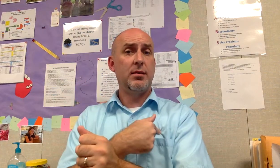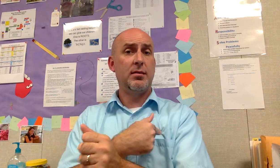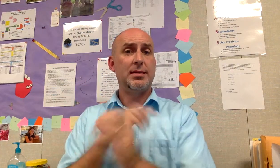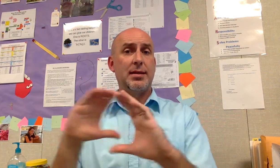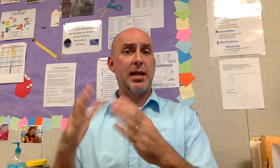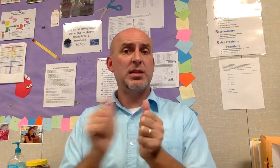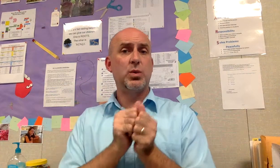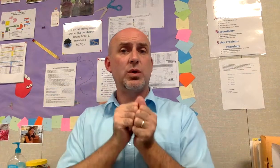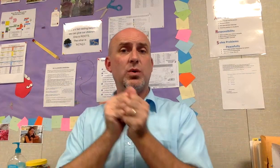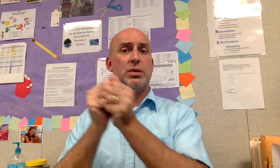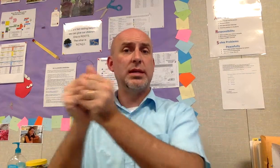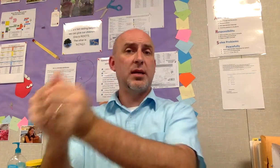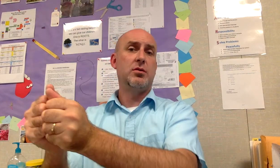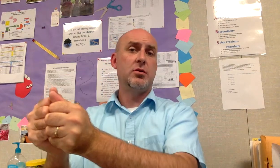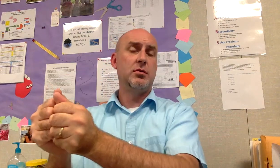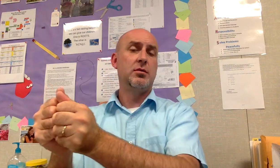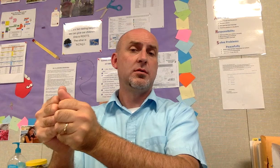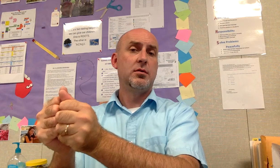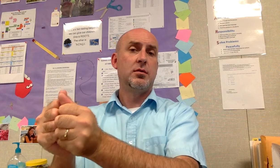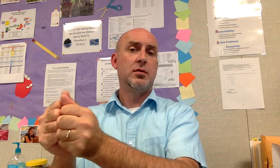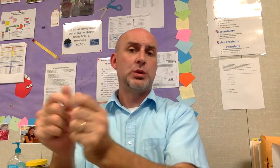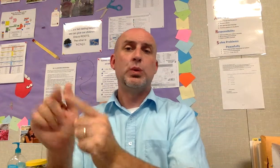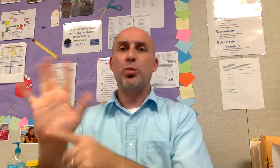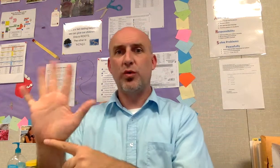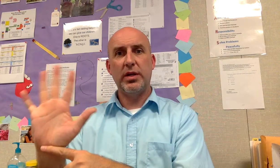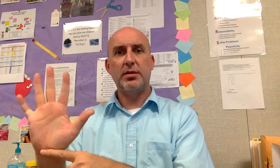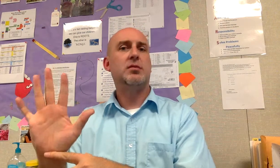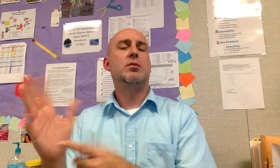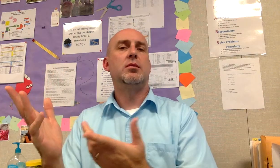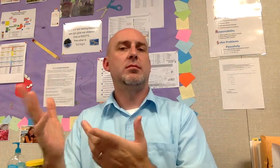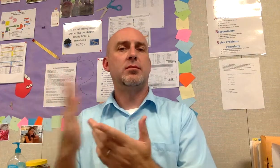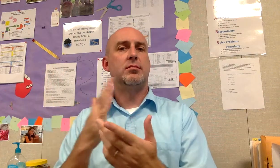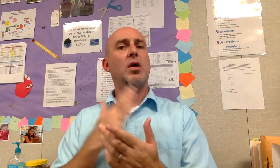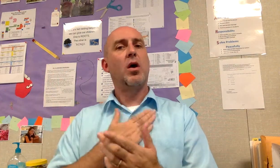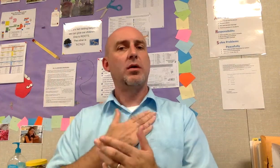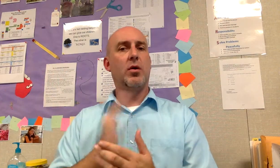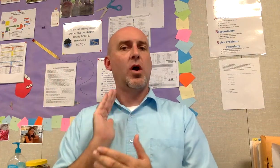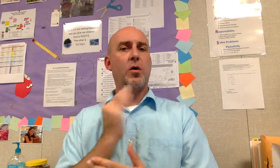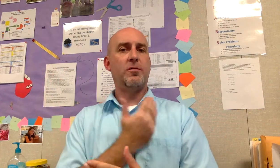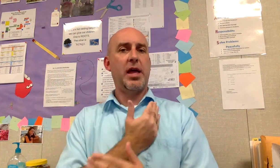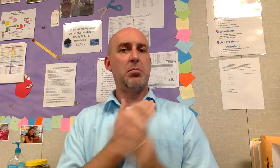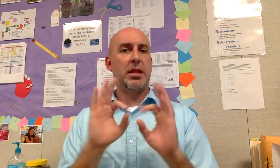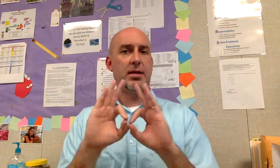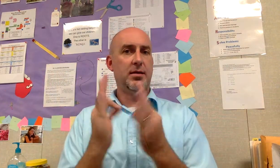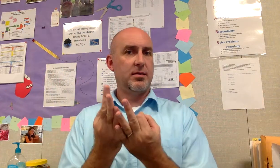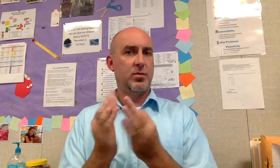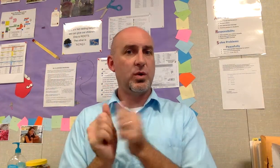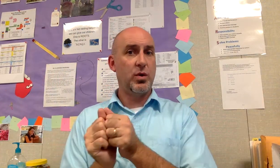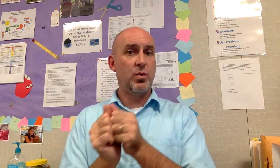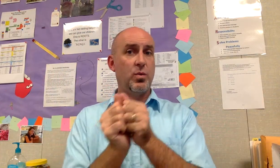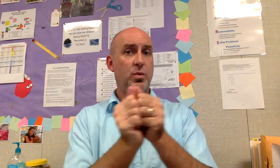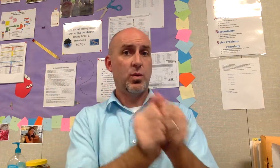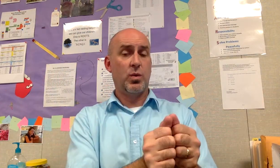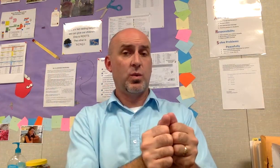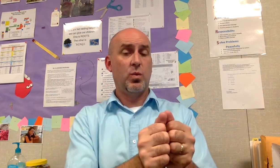as a class will go together to the movies, or our family will